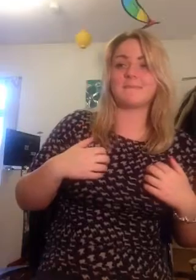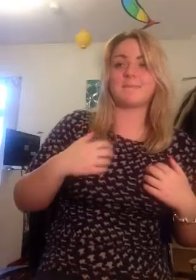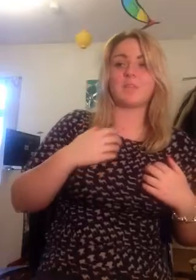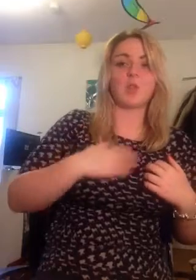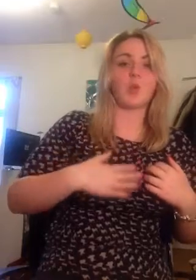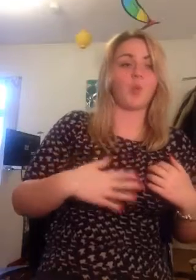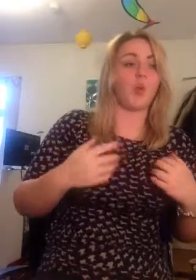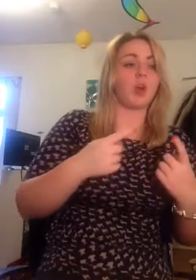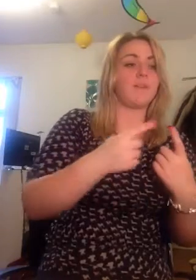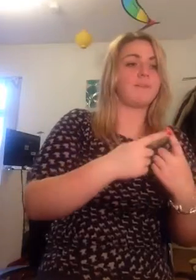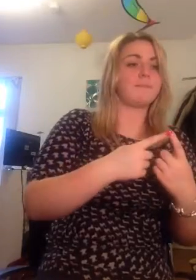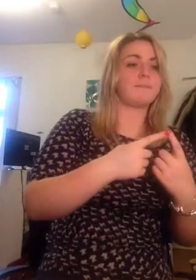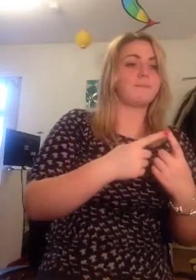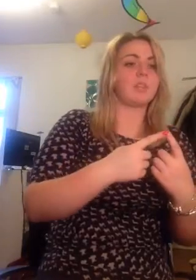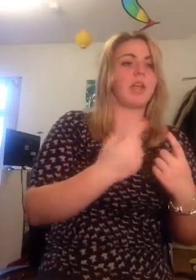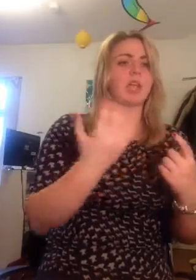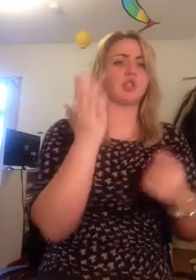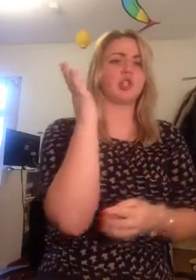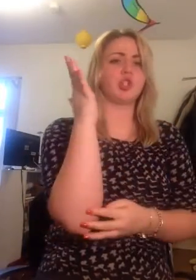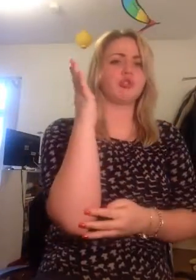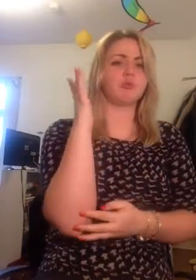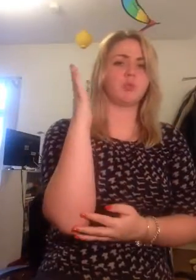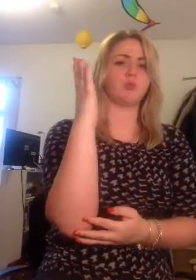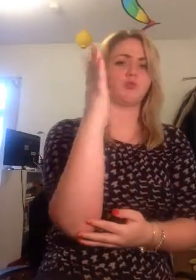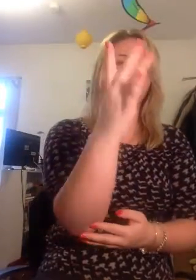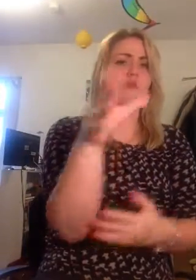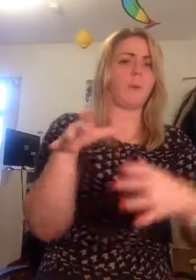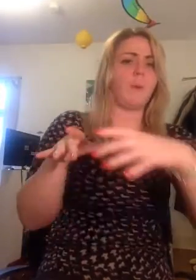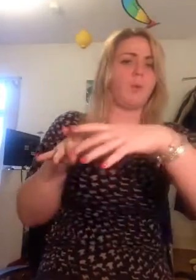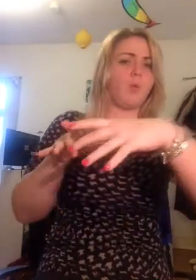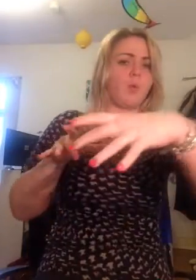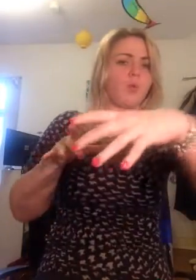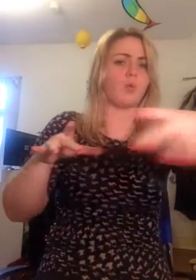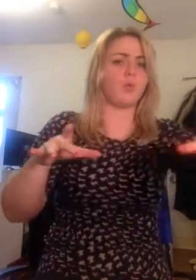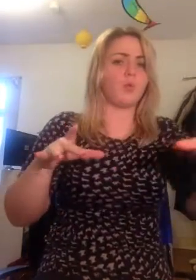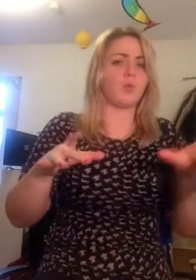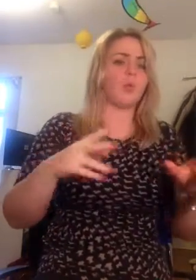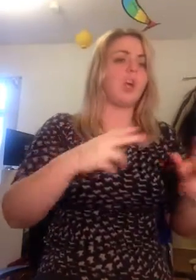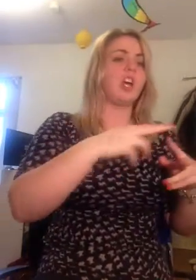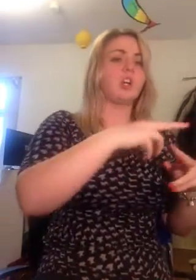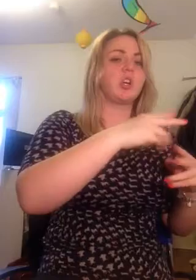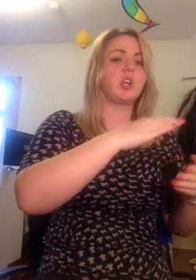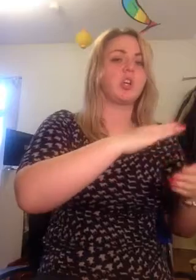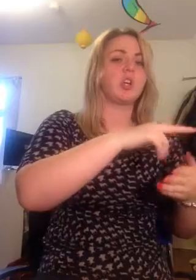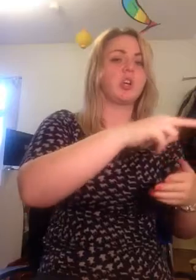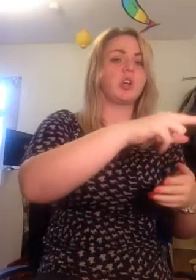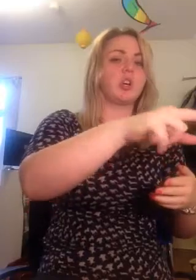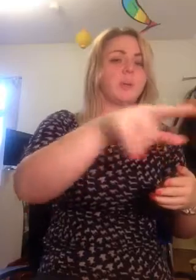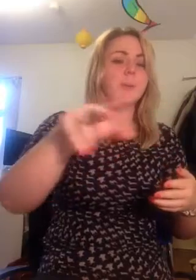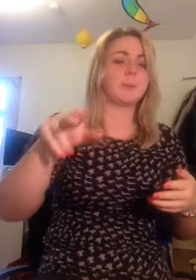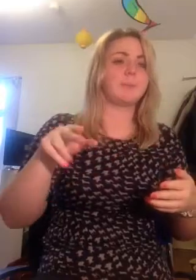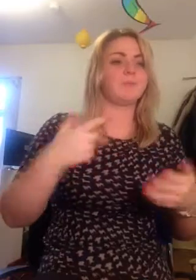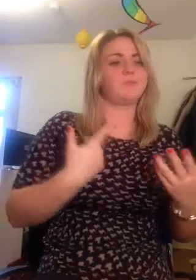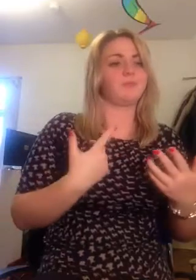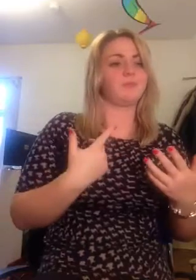very nice. And the grass cut. And looking after the fish. The fish? Yes. And the